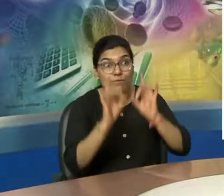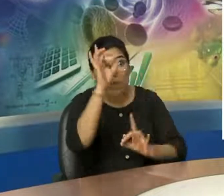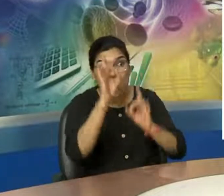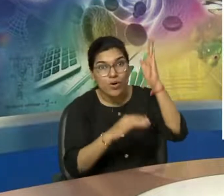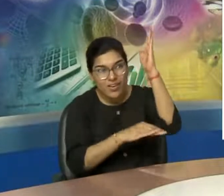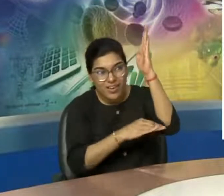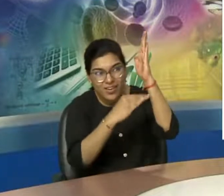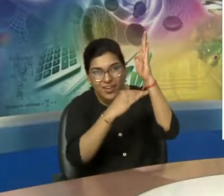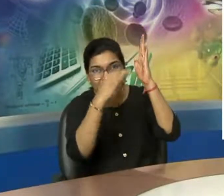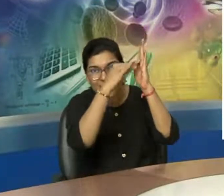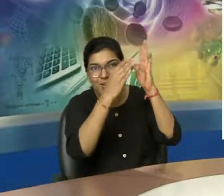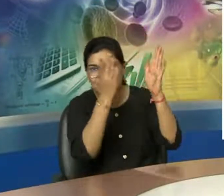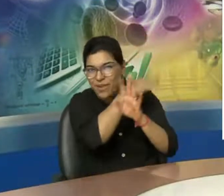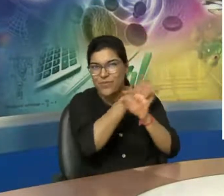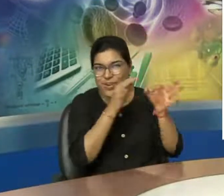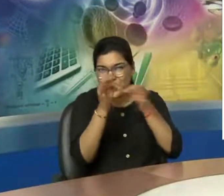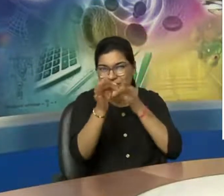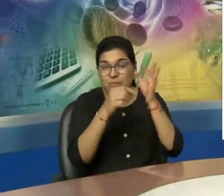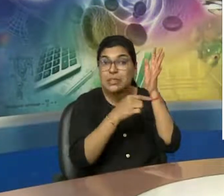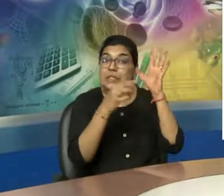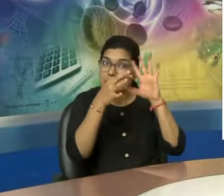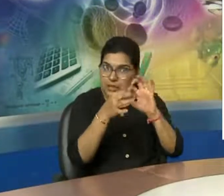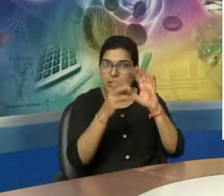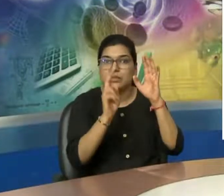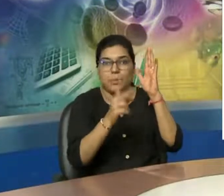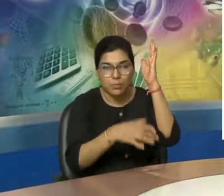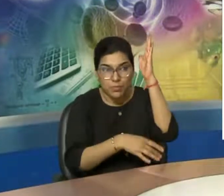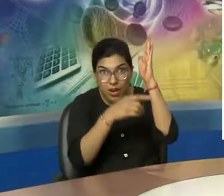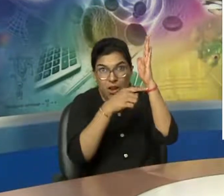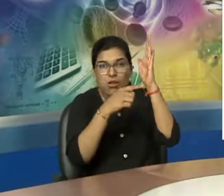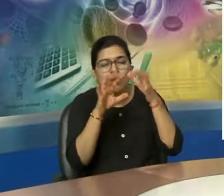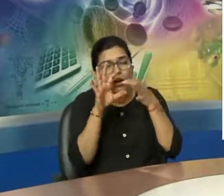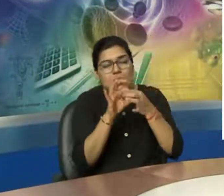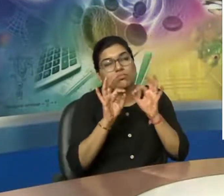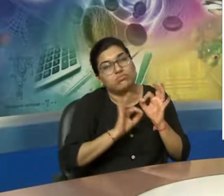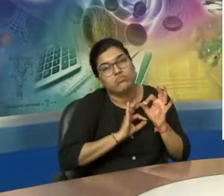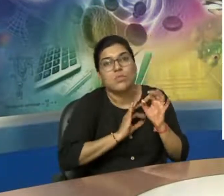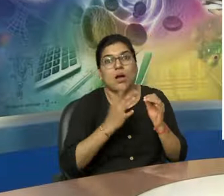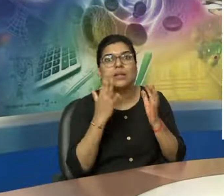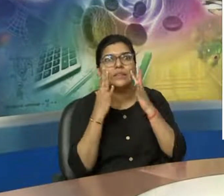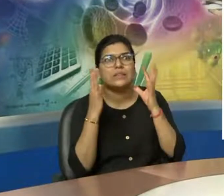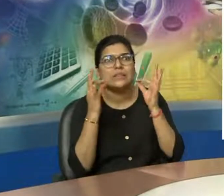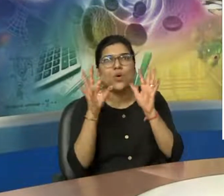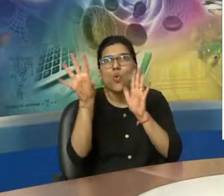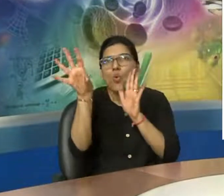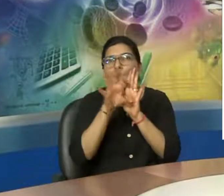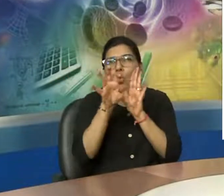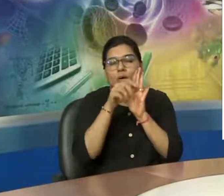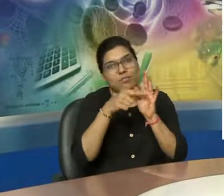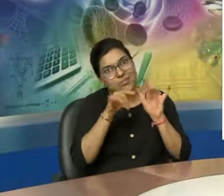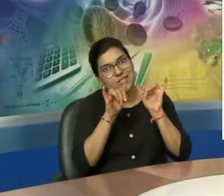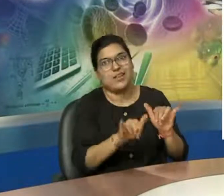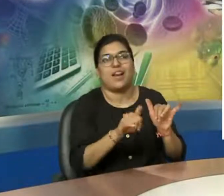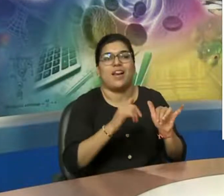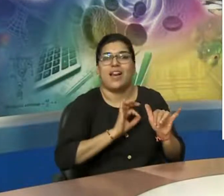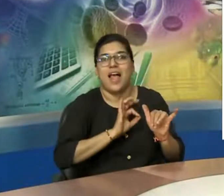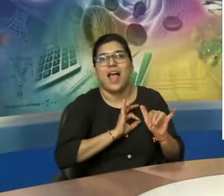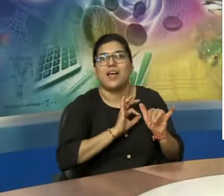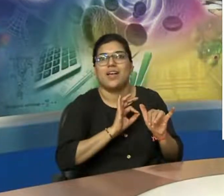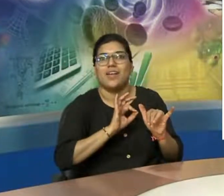while that for plant is moisture and nutrients like